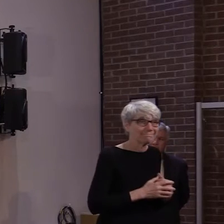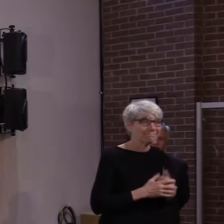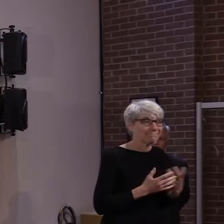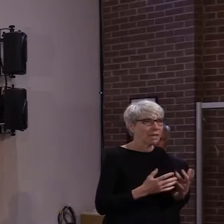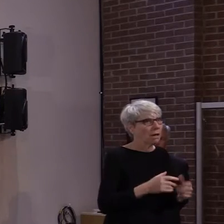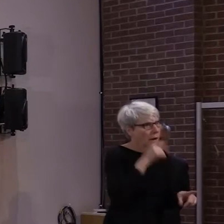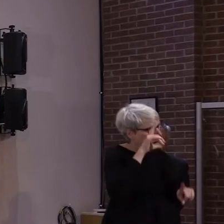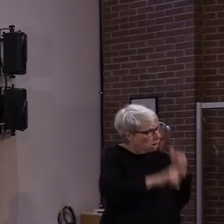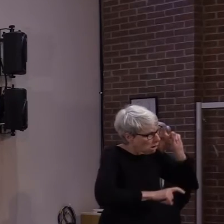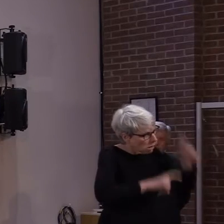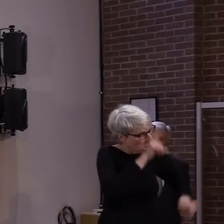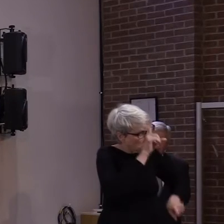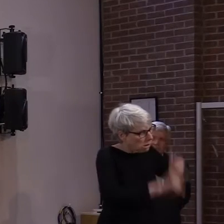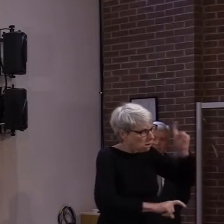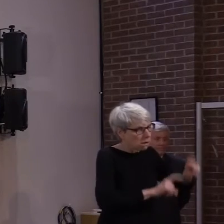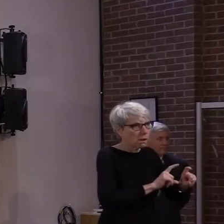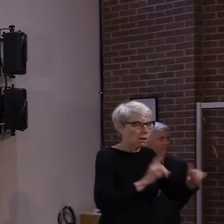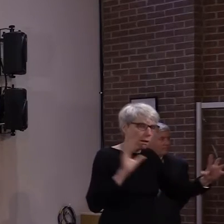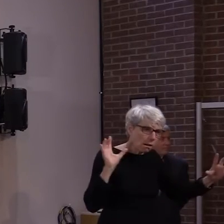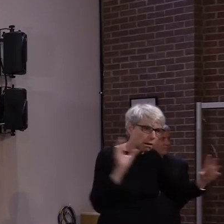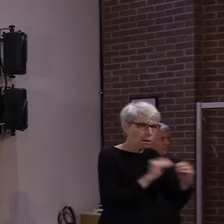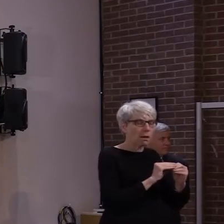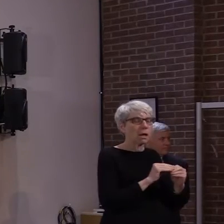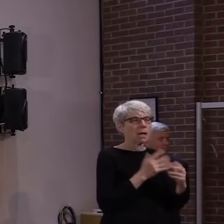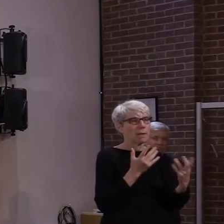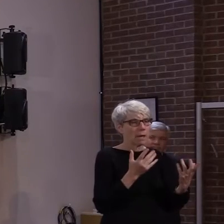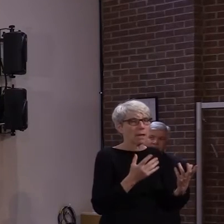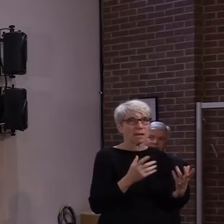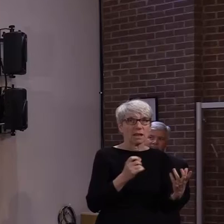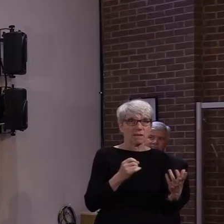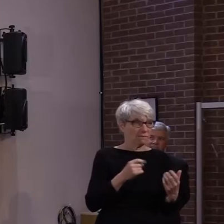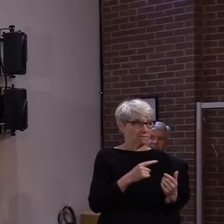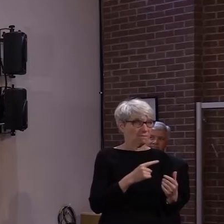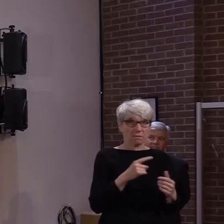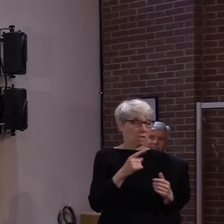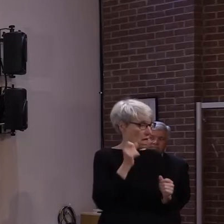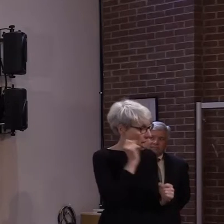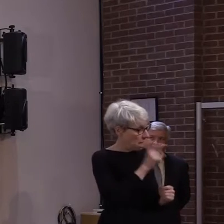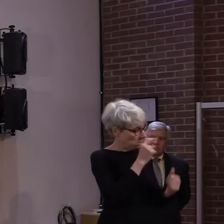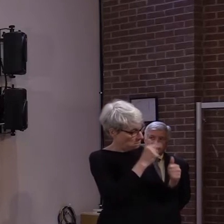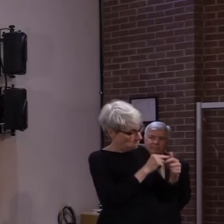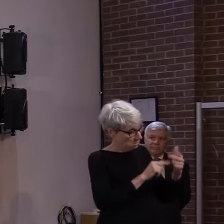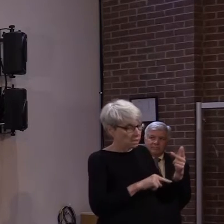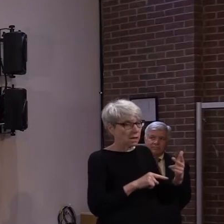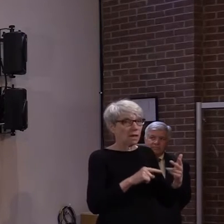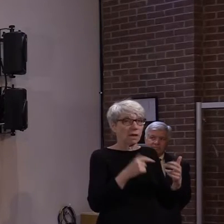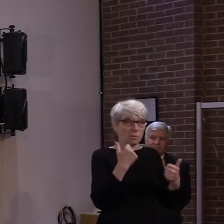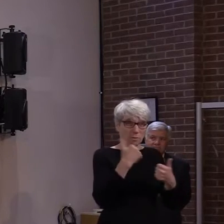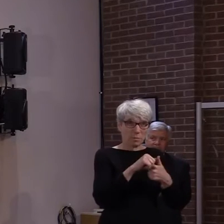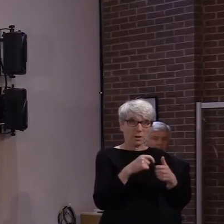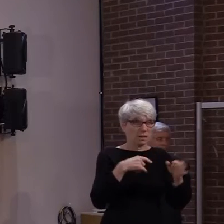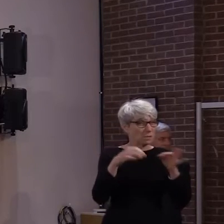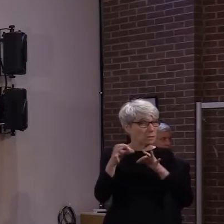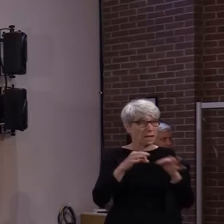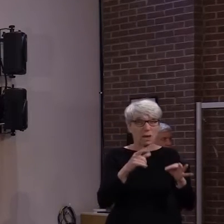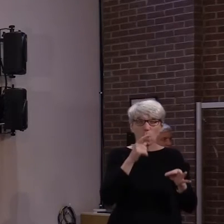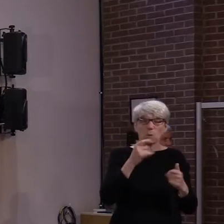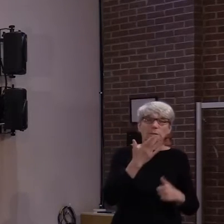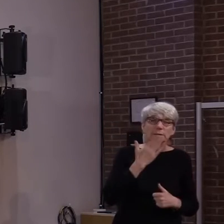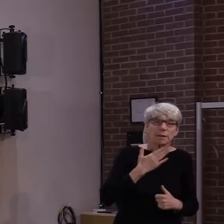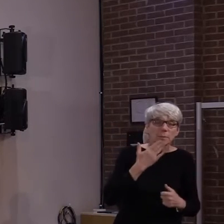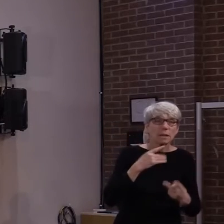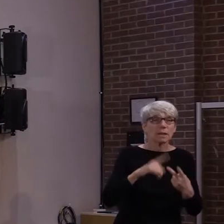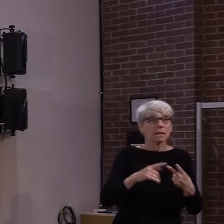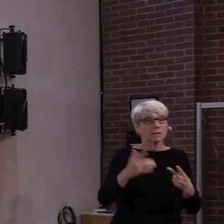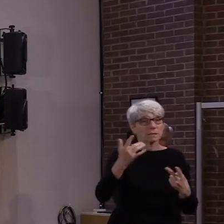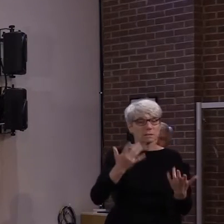whole medical history, so they would get it. But again, I've told people what conditions don't apply, and I hope they would